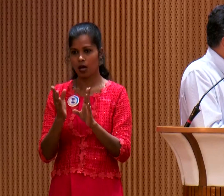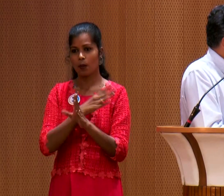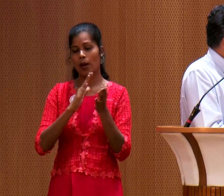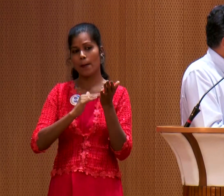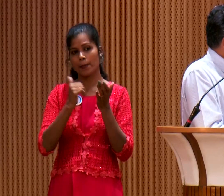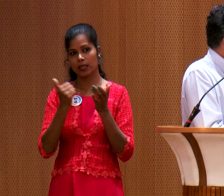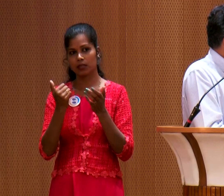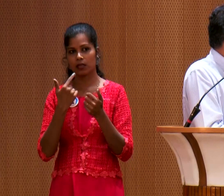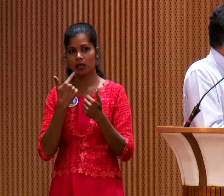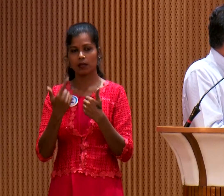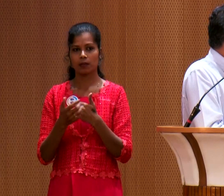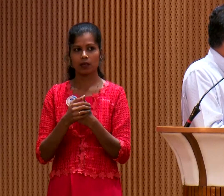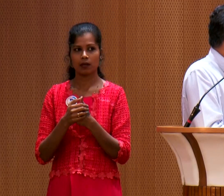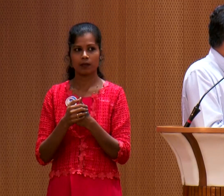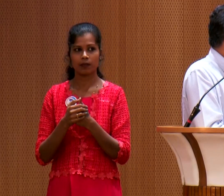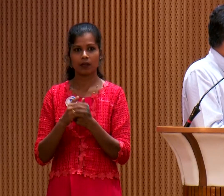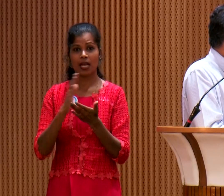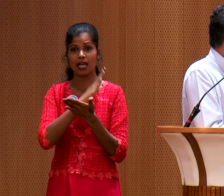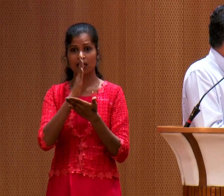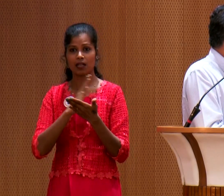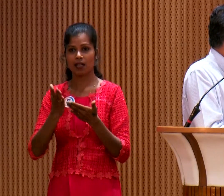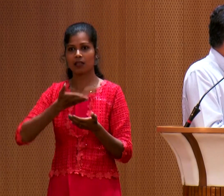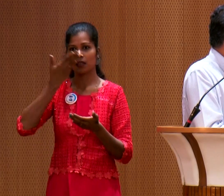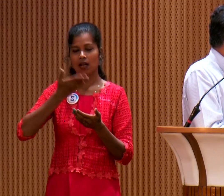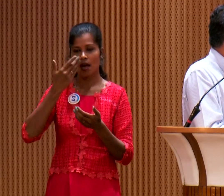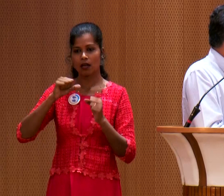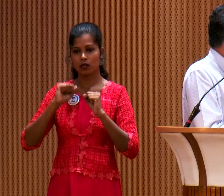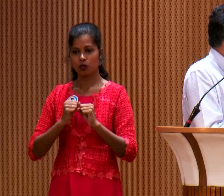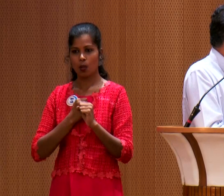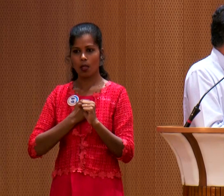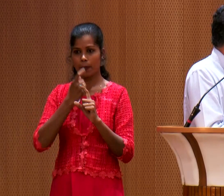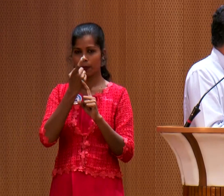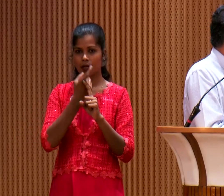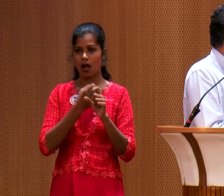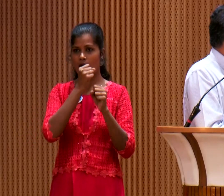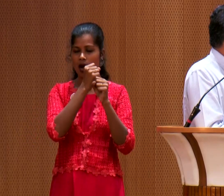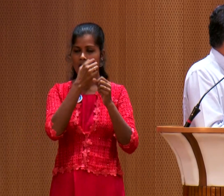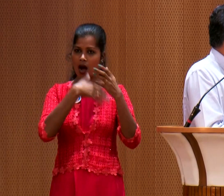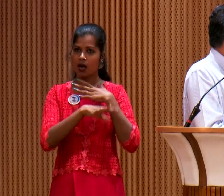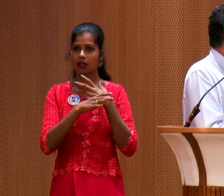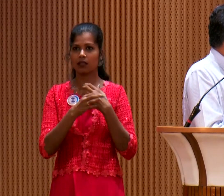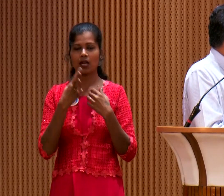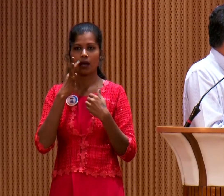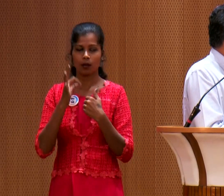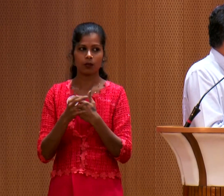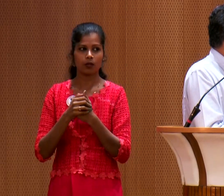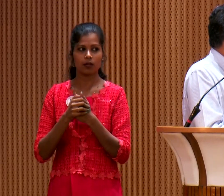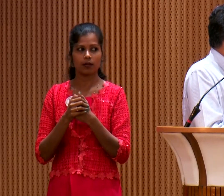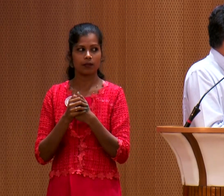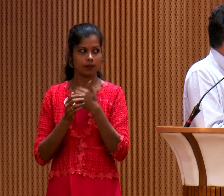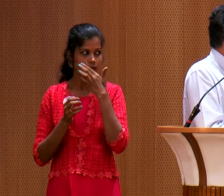about the clean air in our states versus others. I think, sir, we have